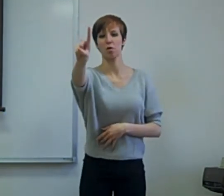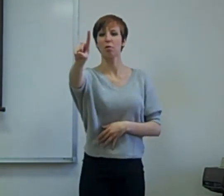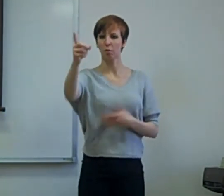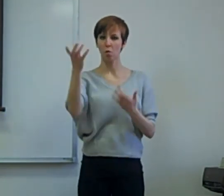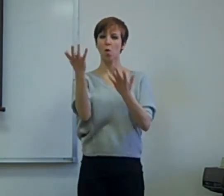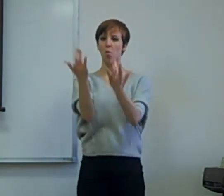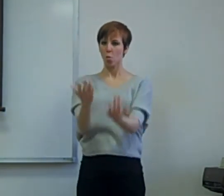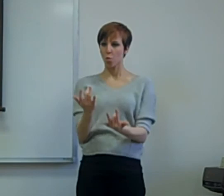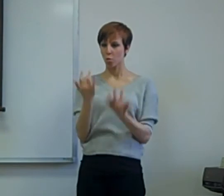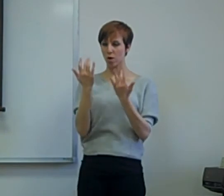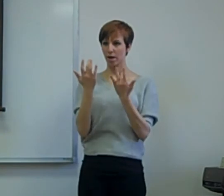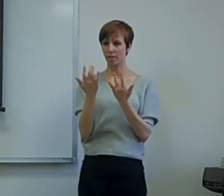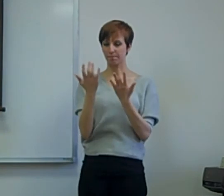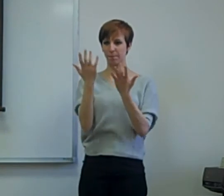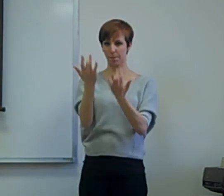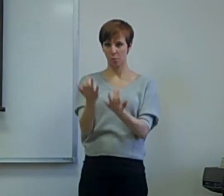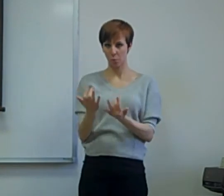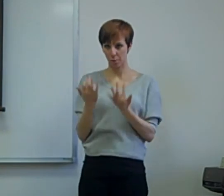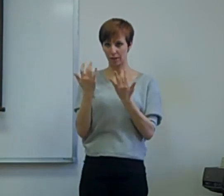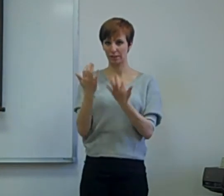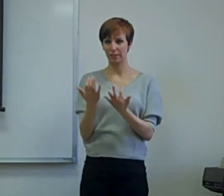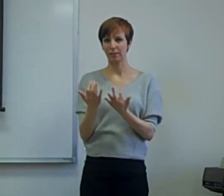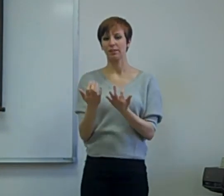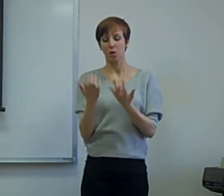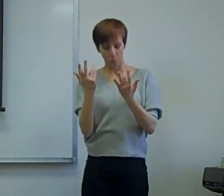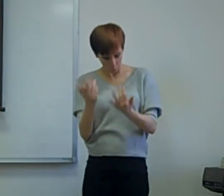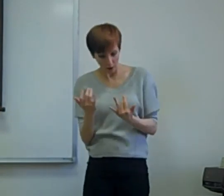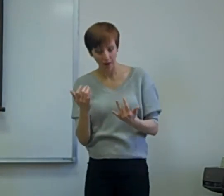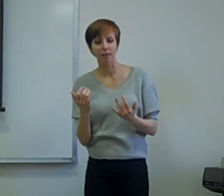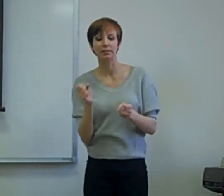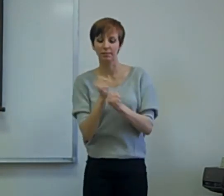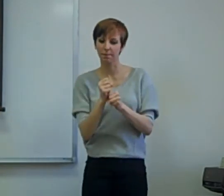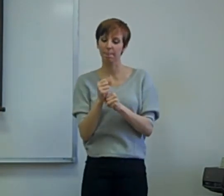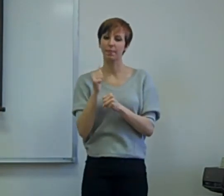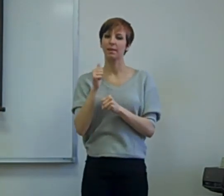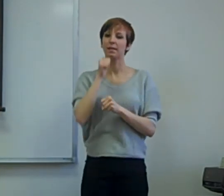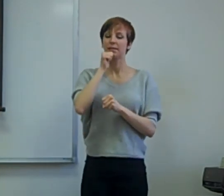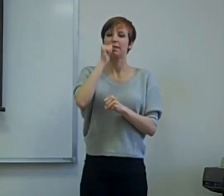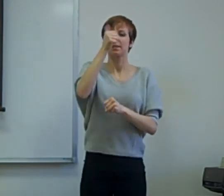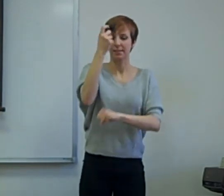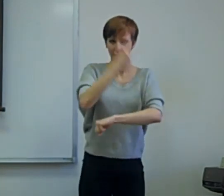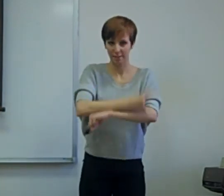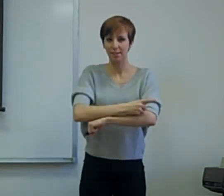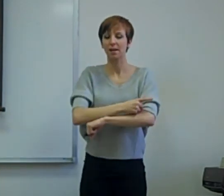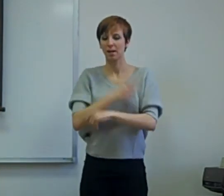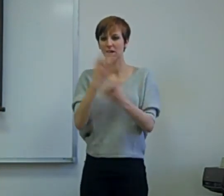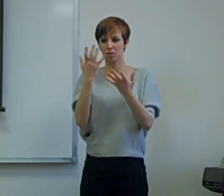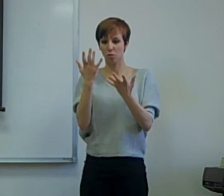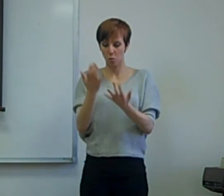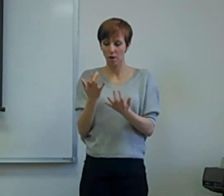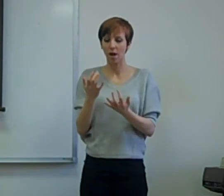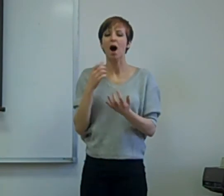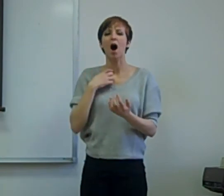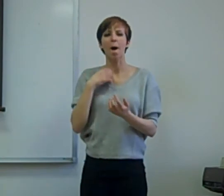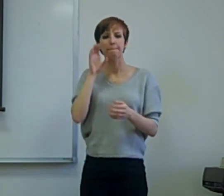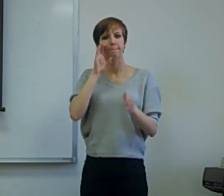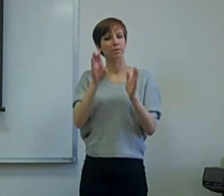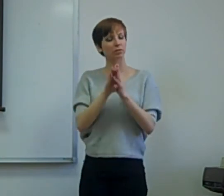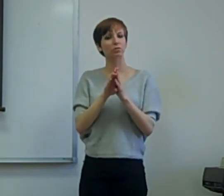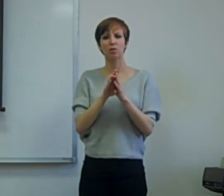wait. No, you have to come back tomorrow. Damn it. So I wait till the next day. I go back and I look at the pictures, and I see that I actually